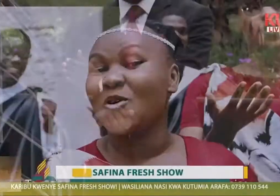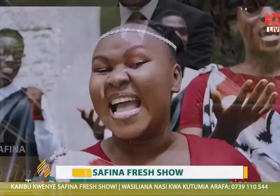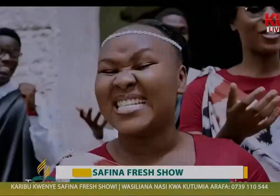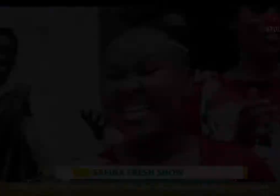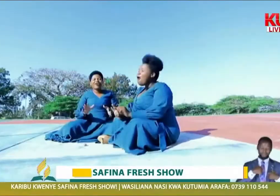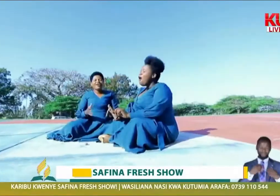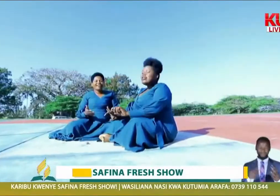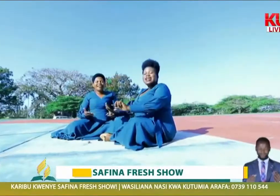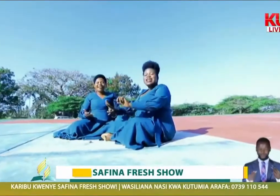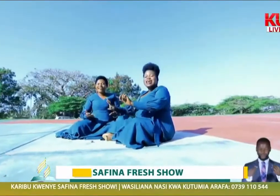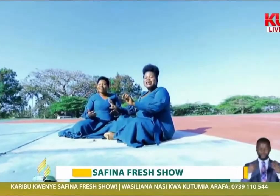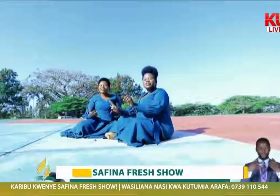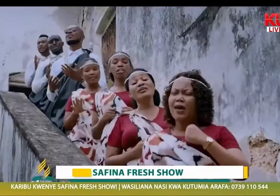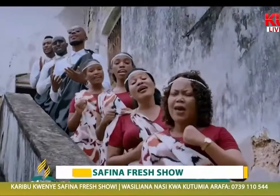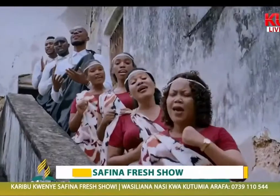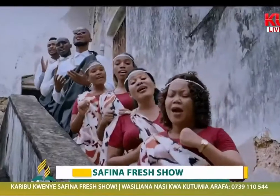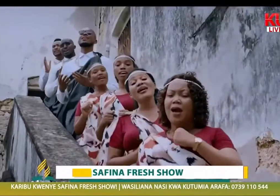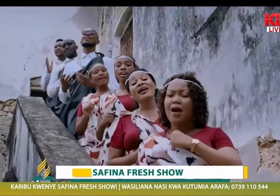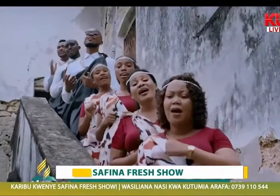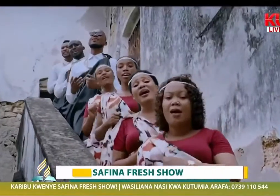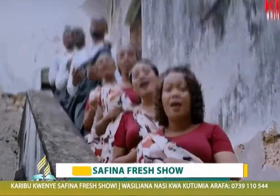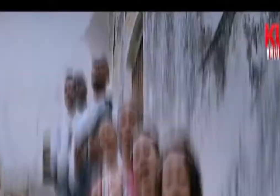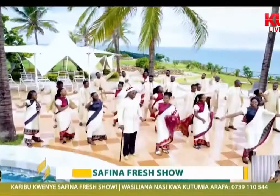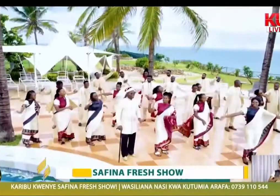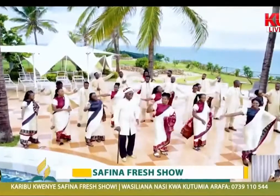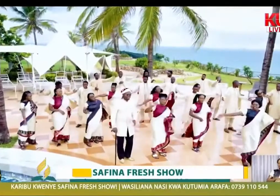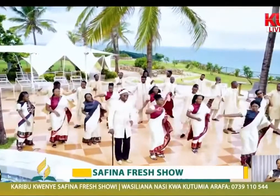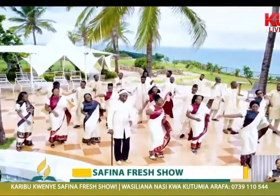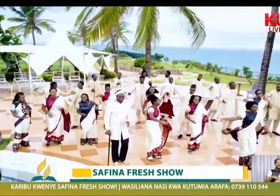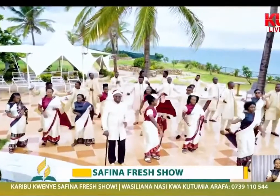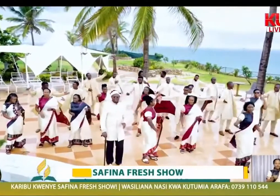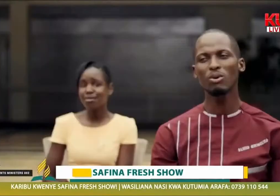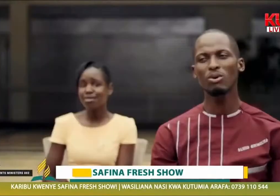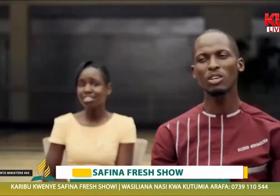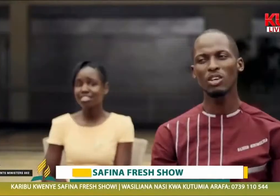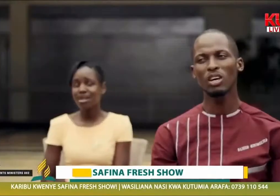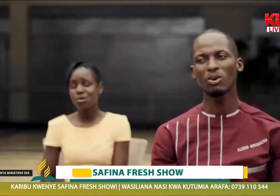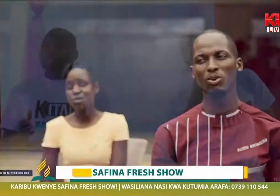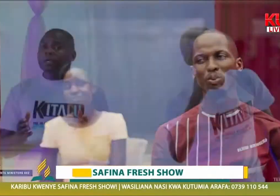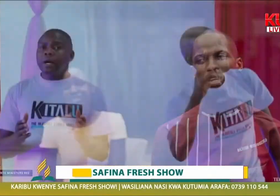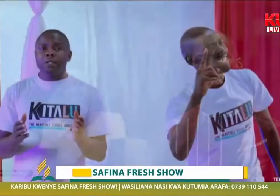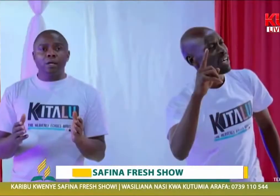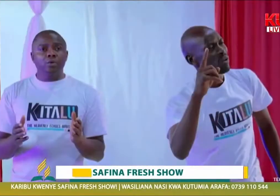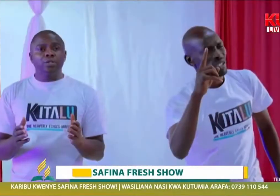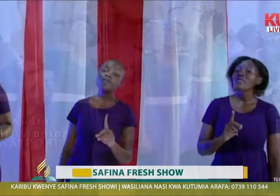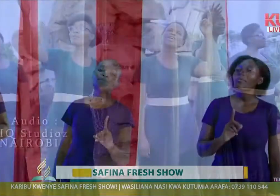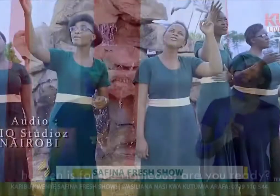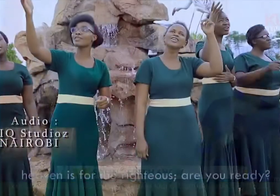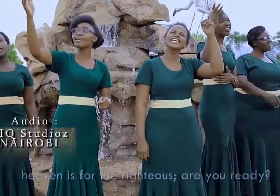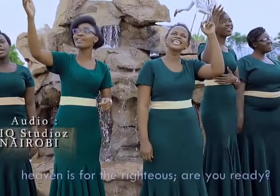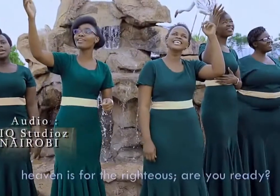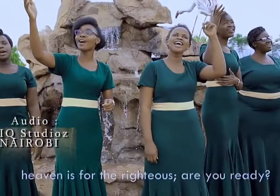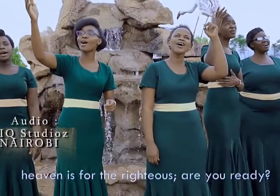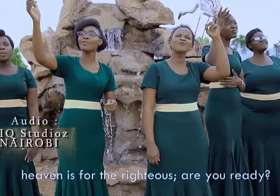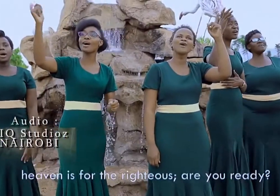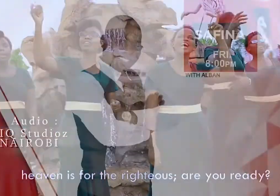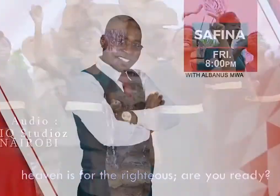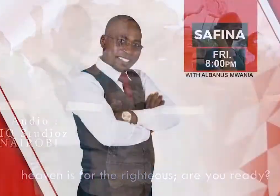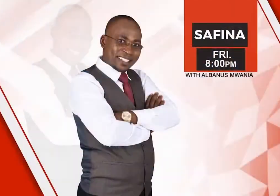ya pili hadi ufuoni. Safi na Show, sauti ya matumaini.